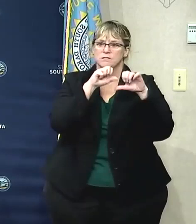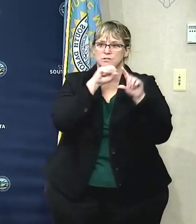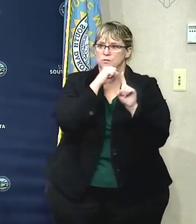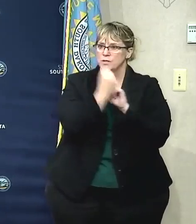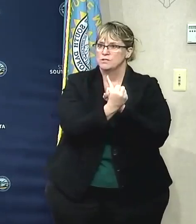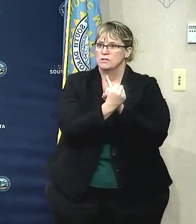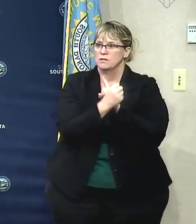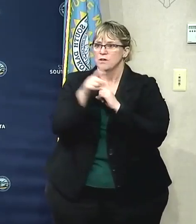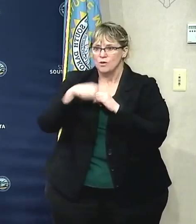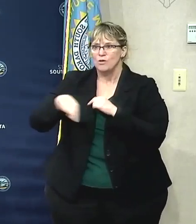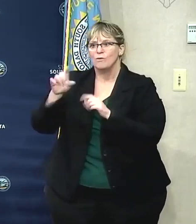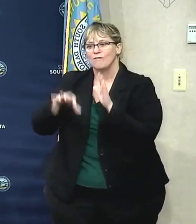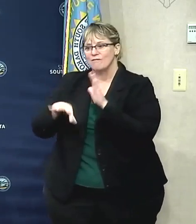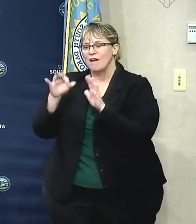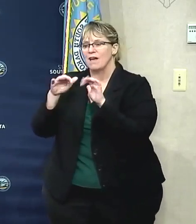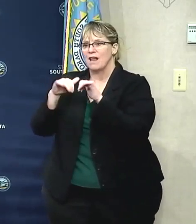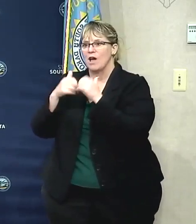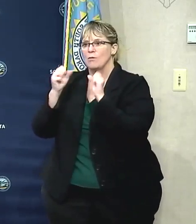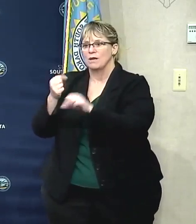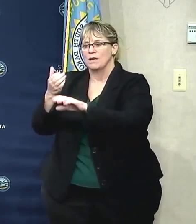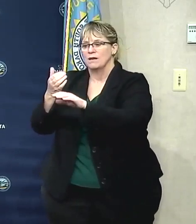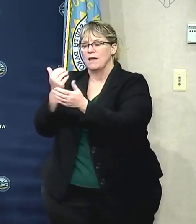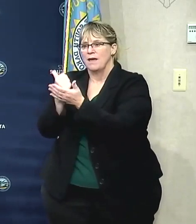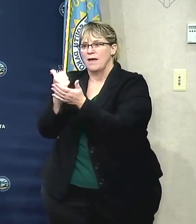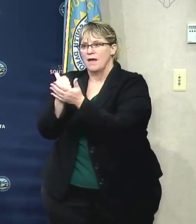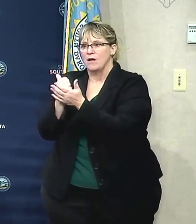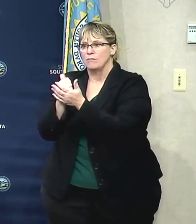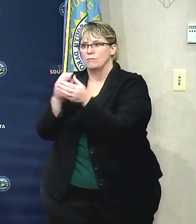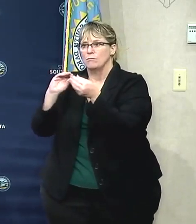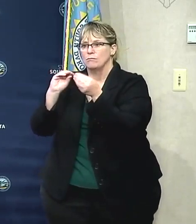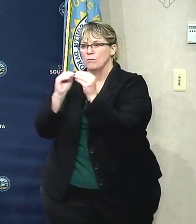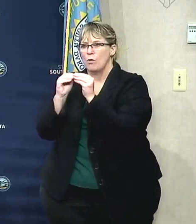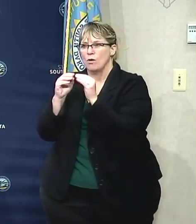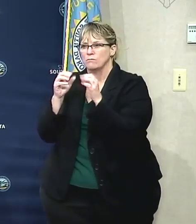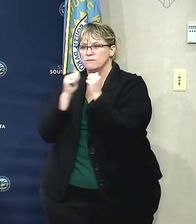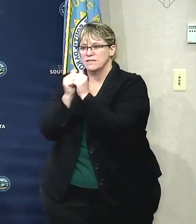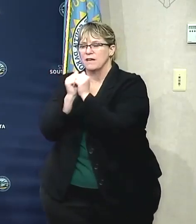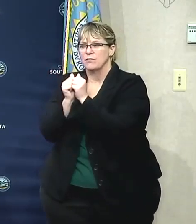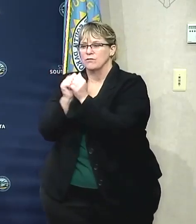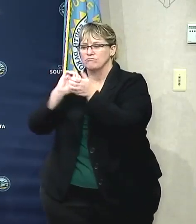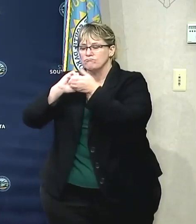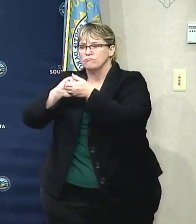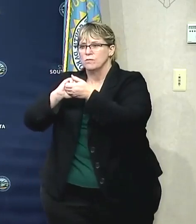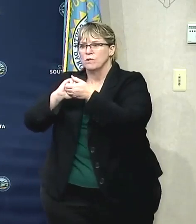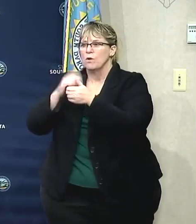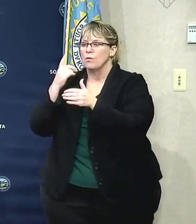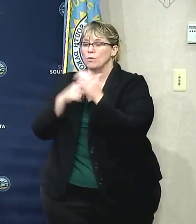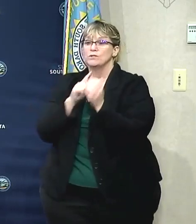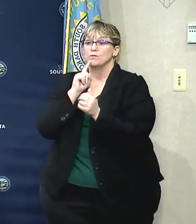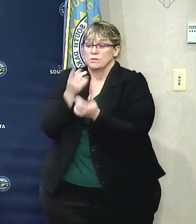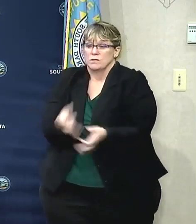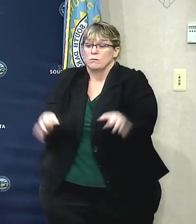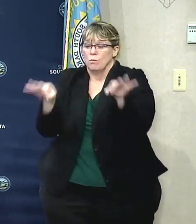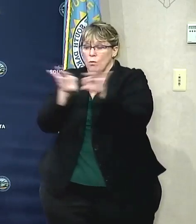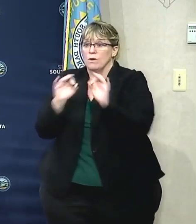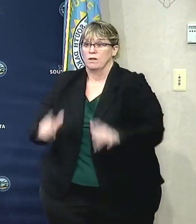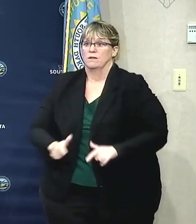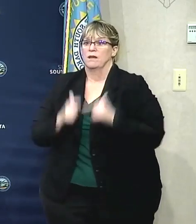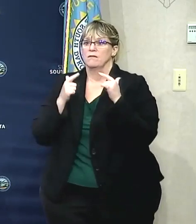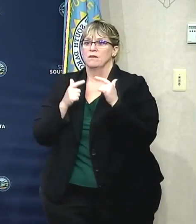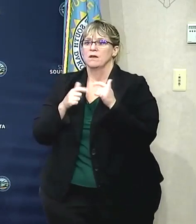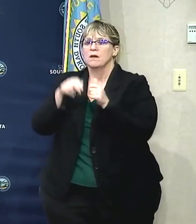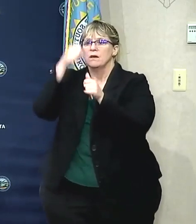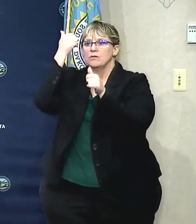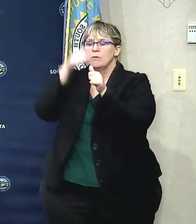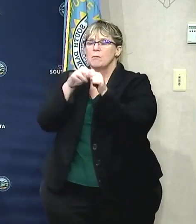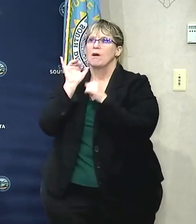all find a way to allow this to help bring us all together, to remind us of what is truly important in life, to